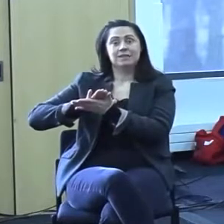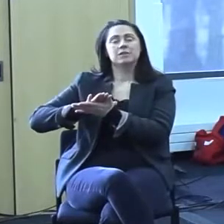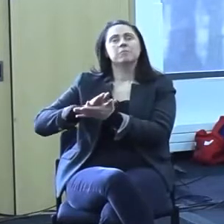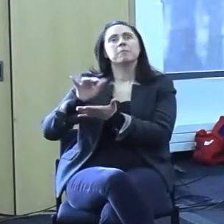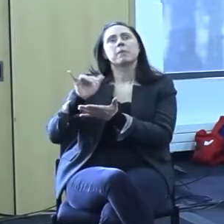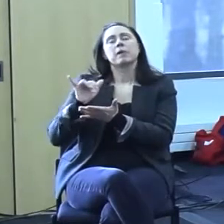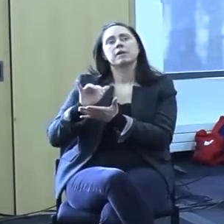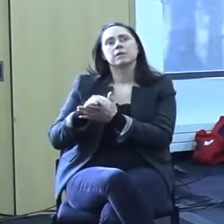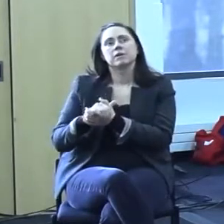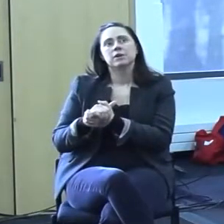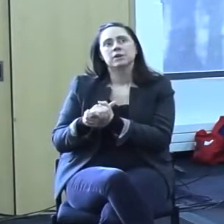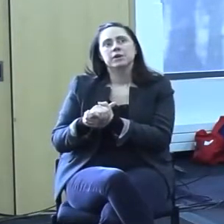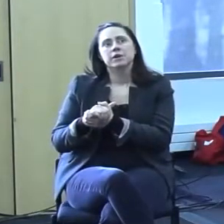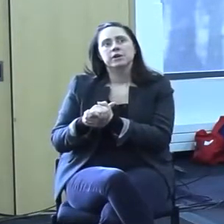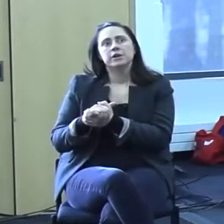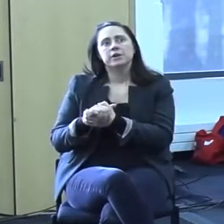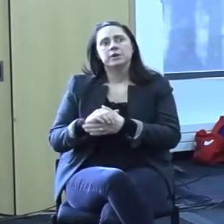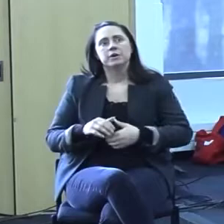um,